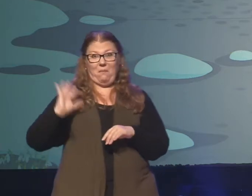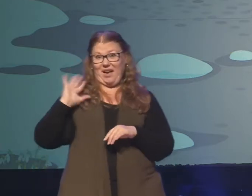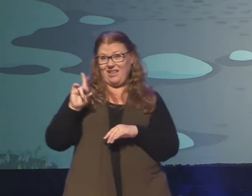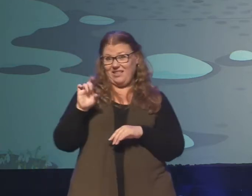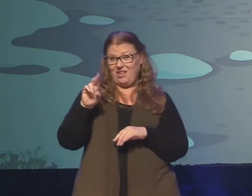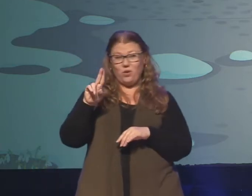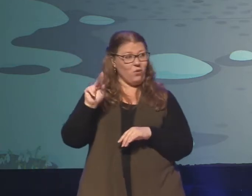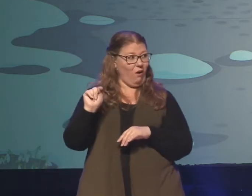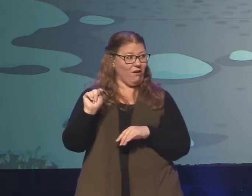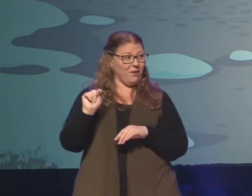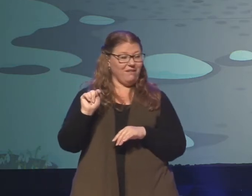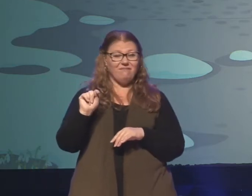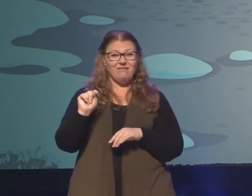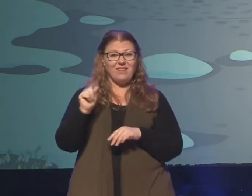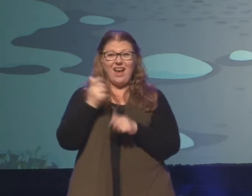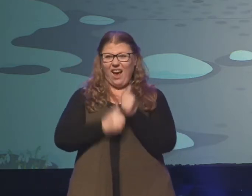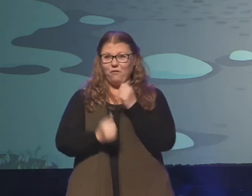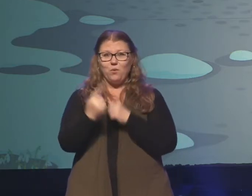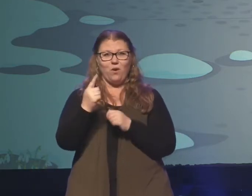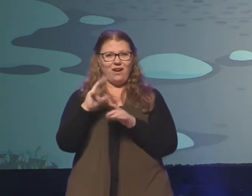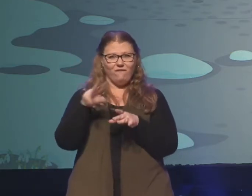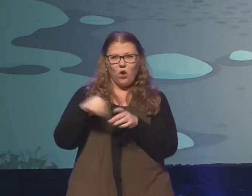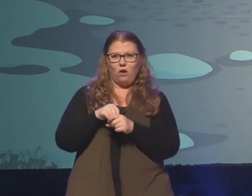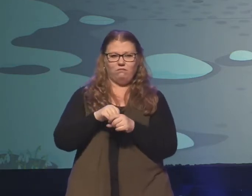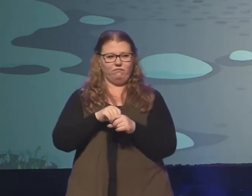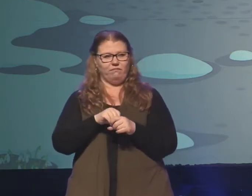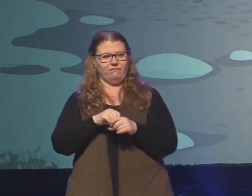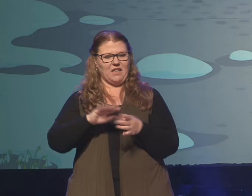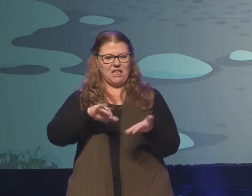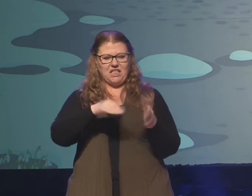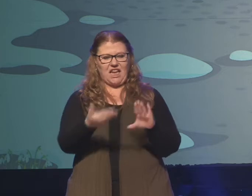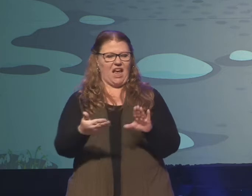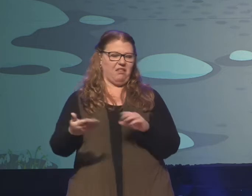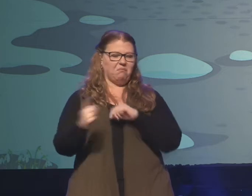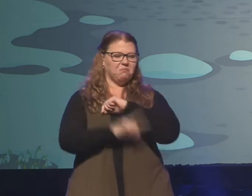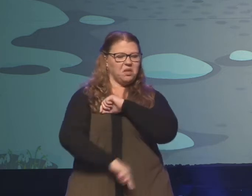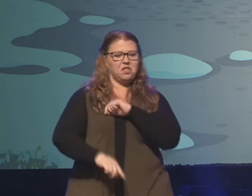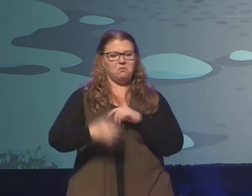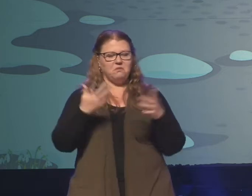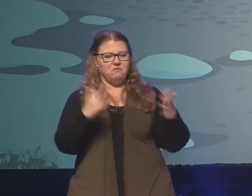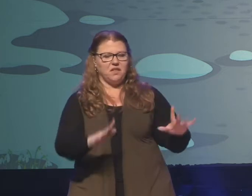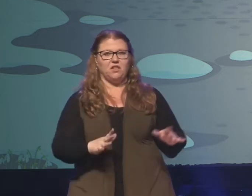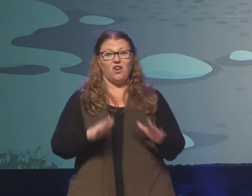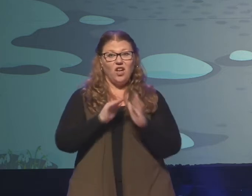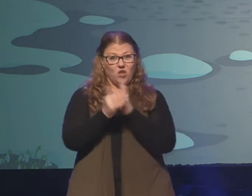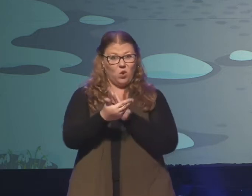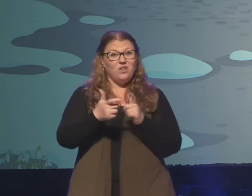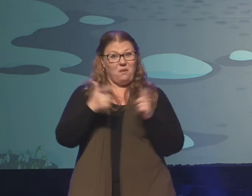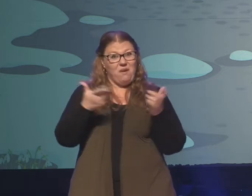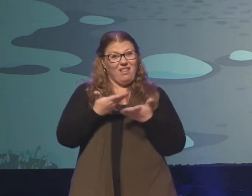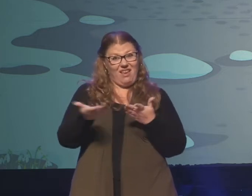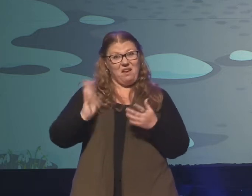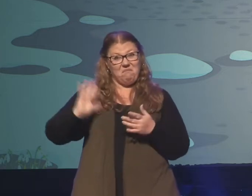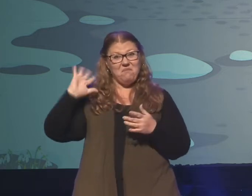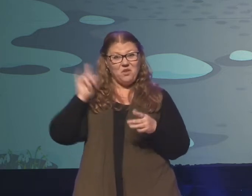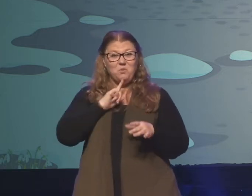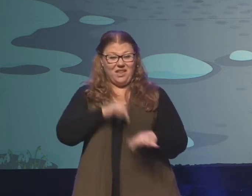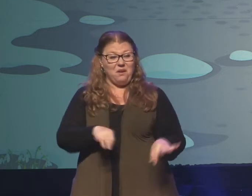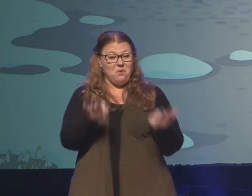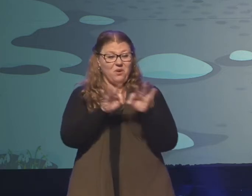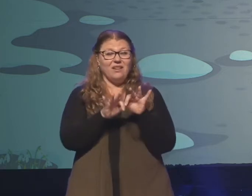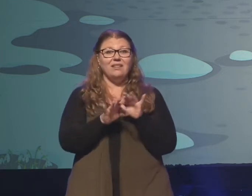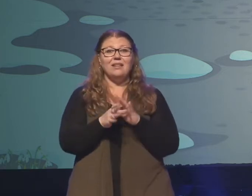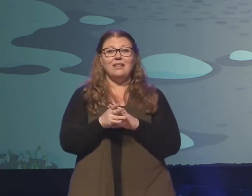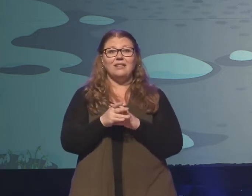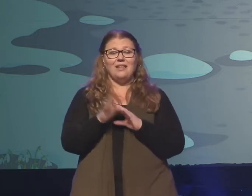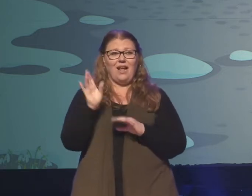was. Everybody involved, done. Adultery was a big deal in antiquity. And